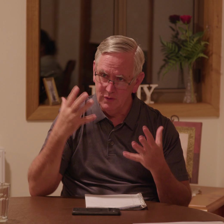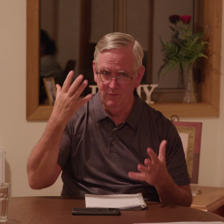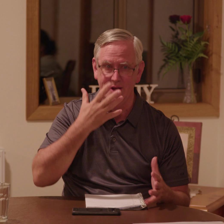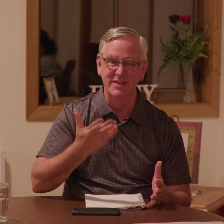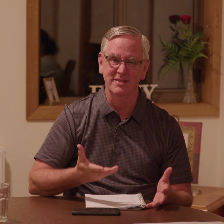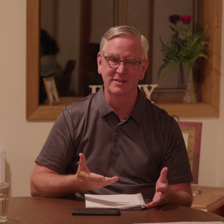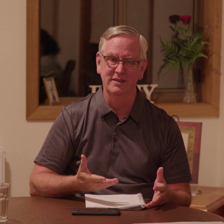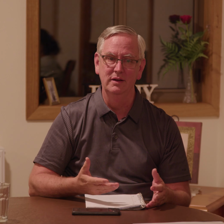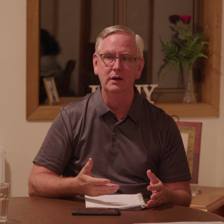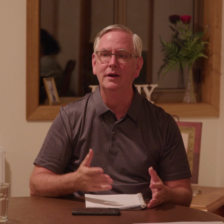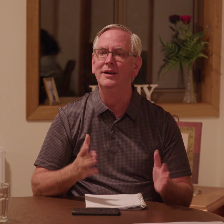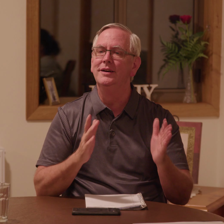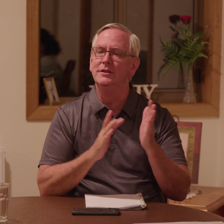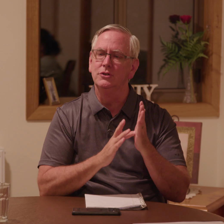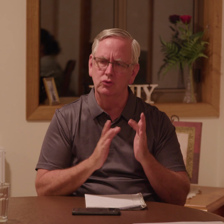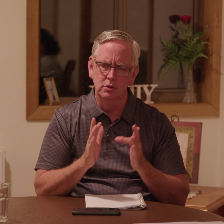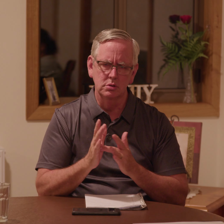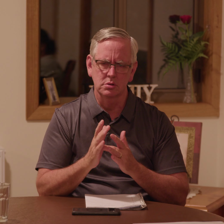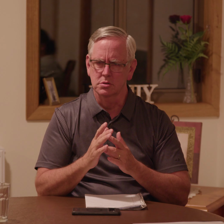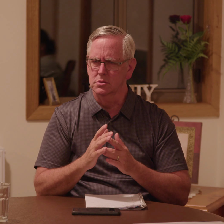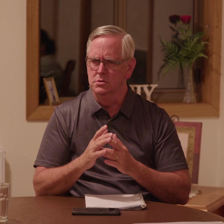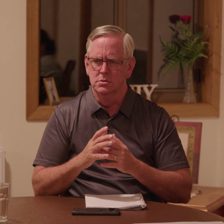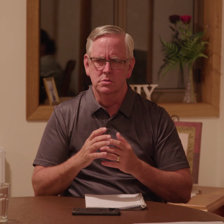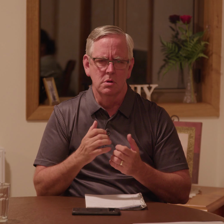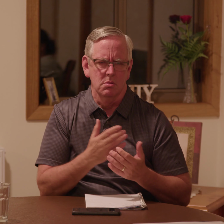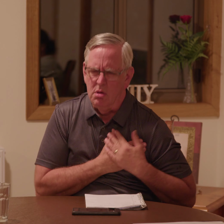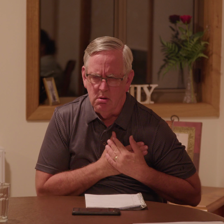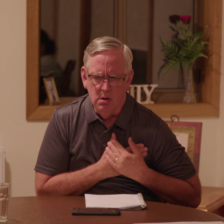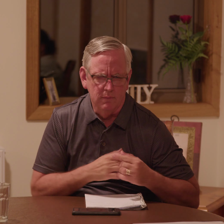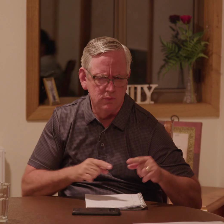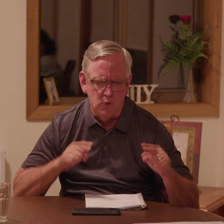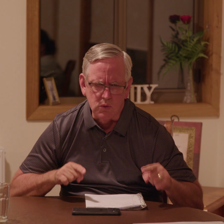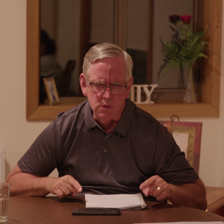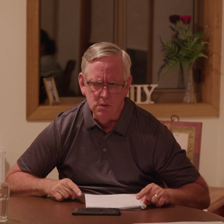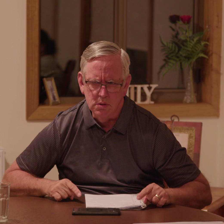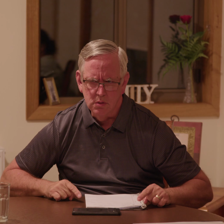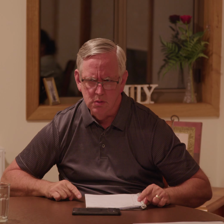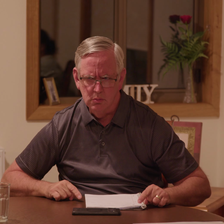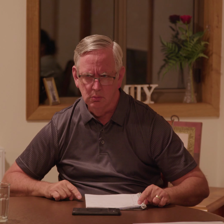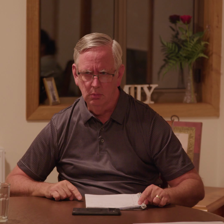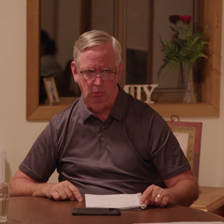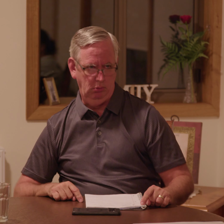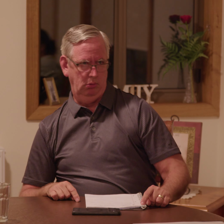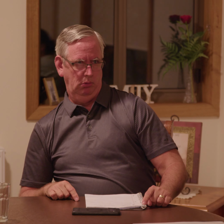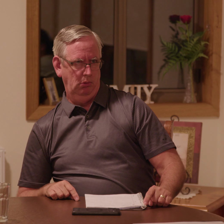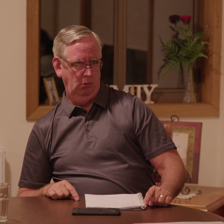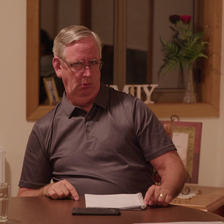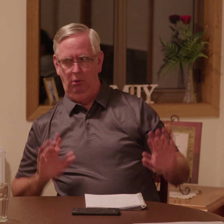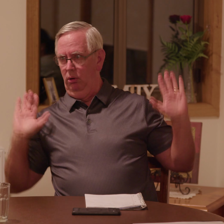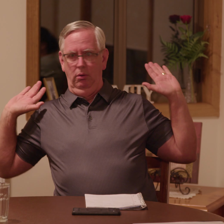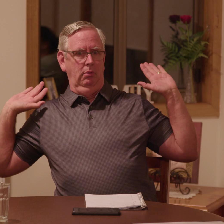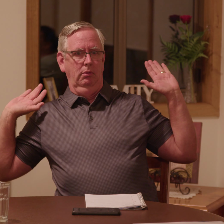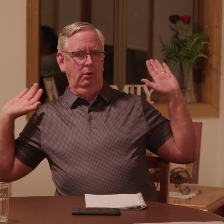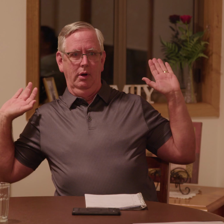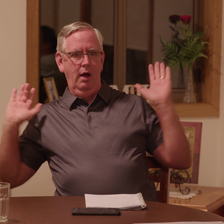You have to have the right facial expression. Jesus loves you. Nobody